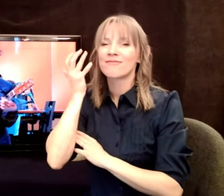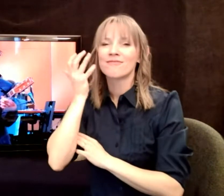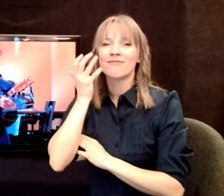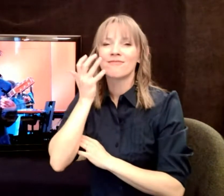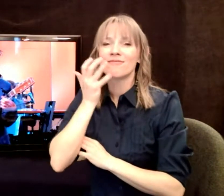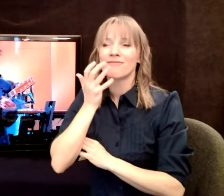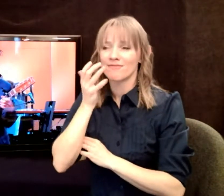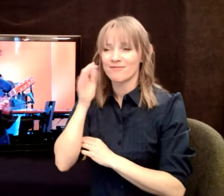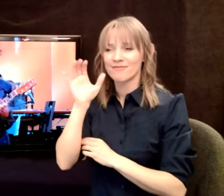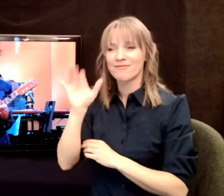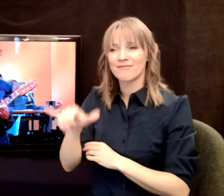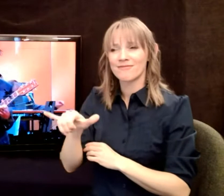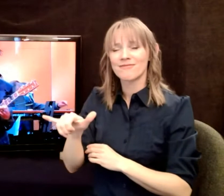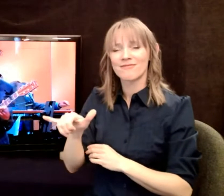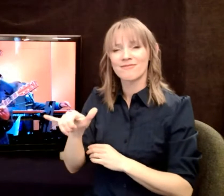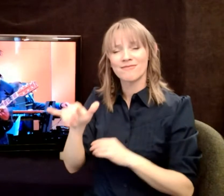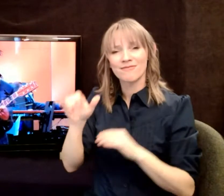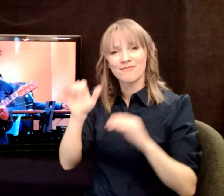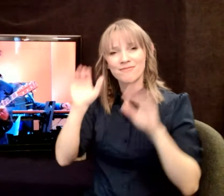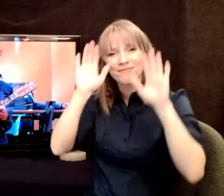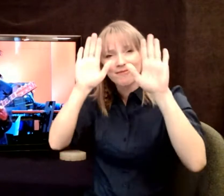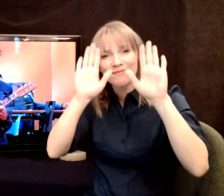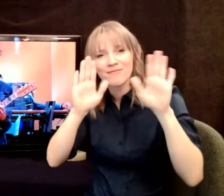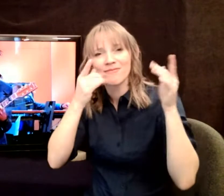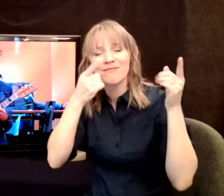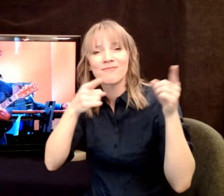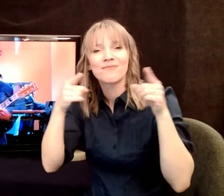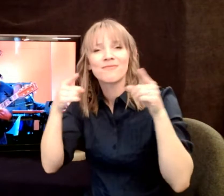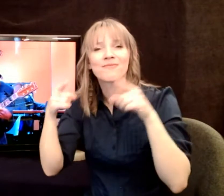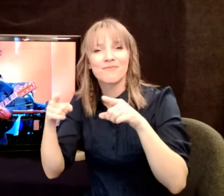it can't be done.